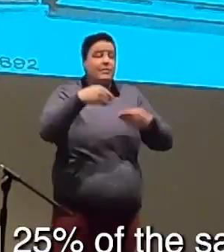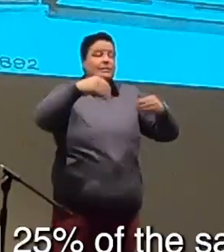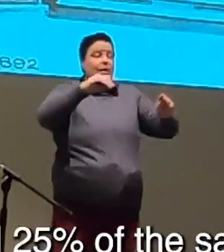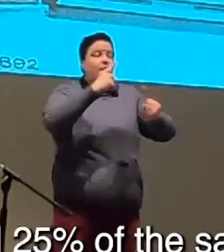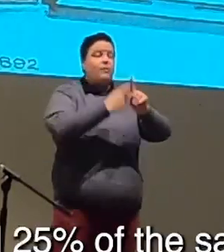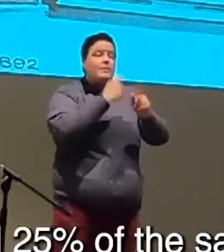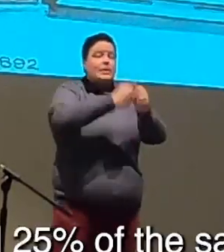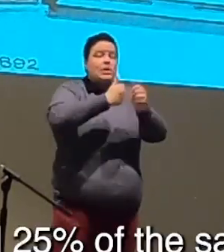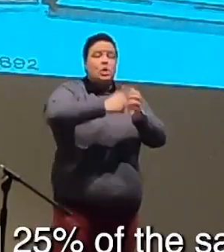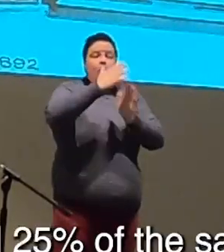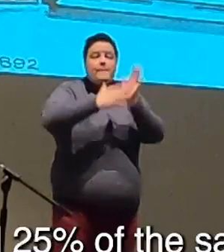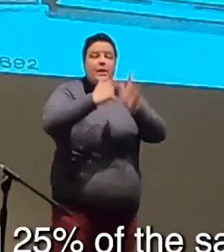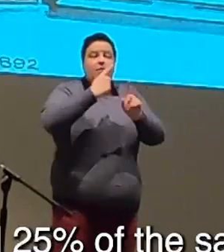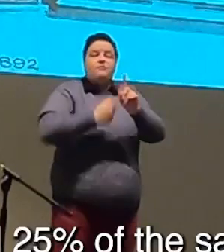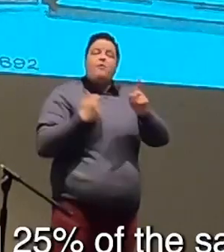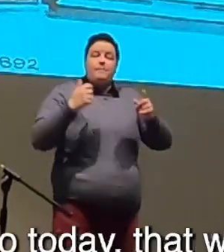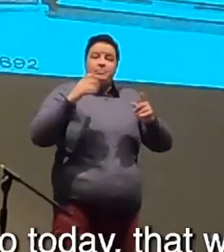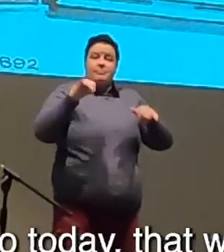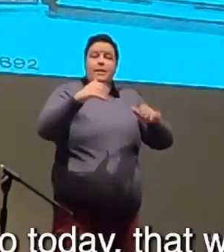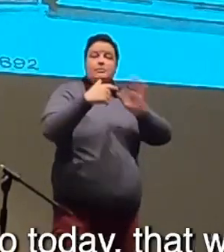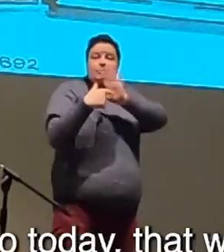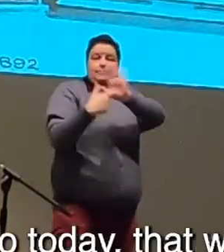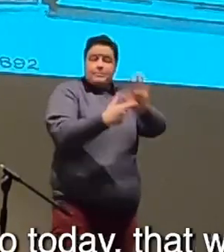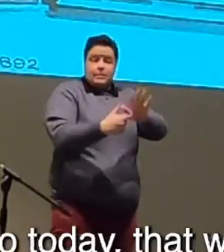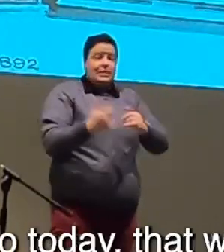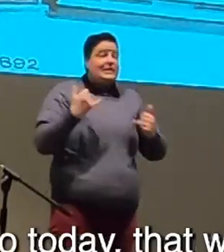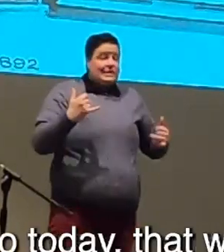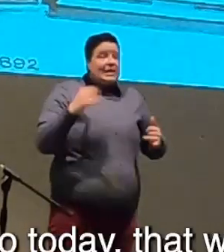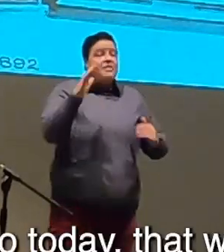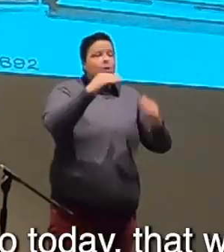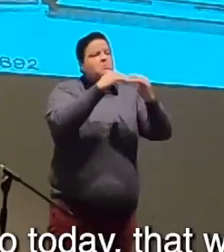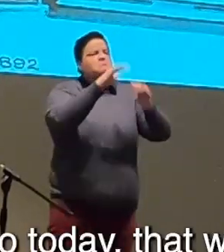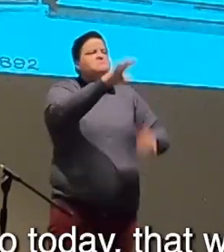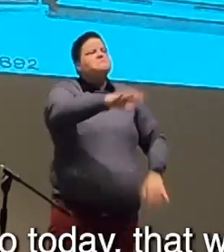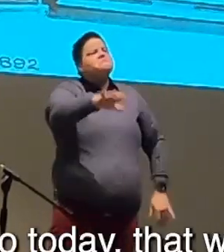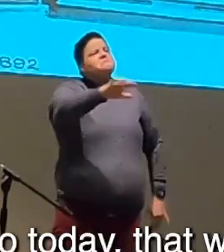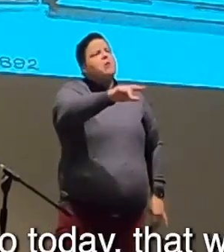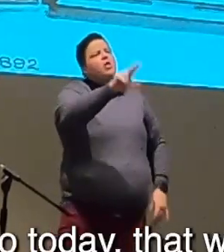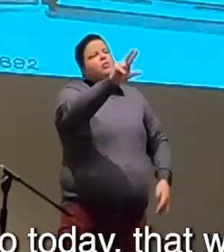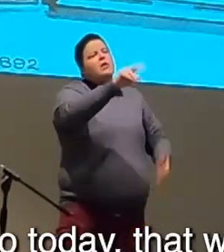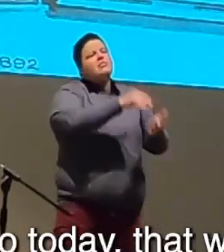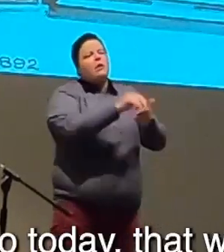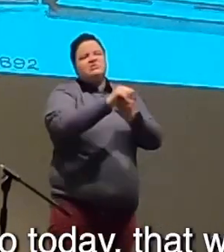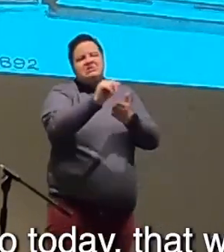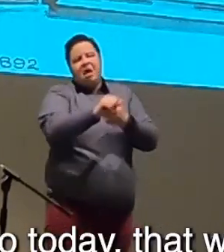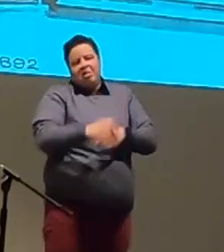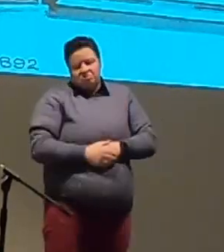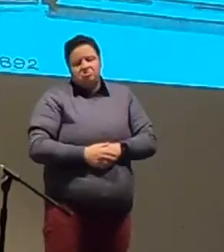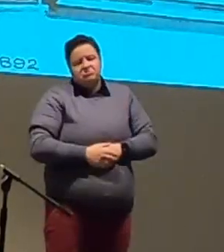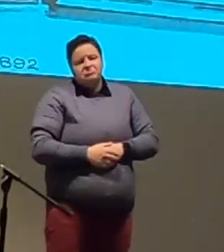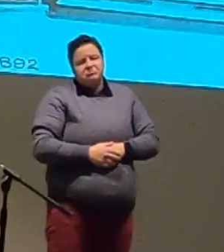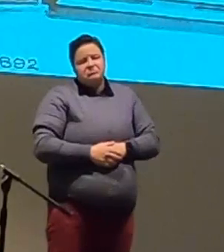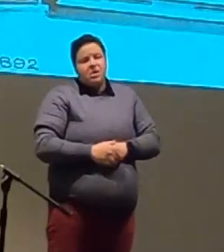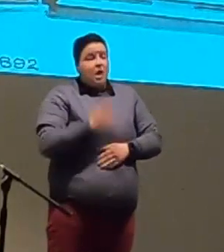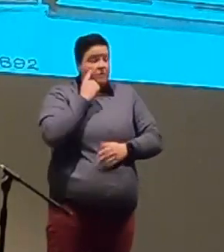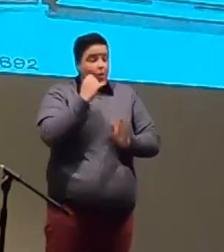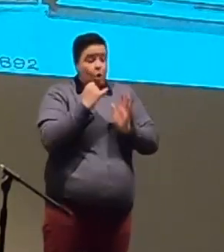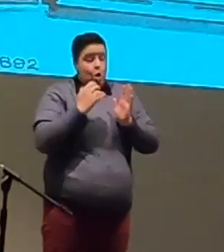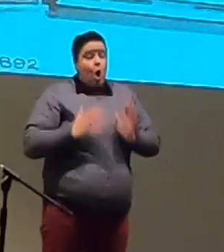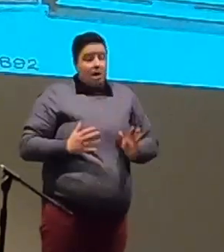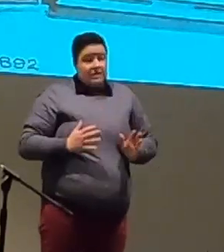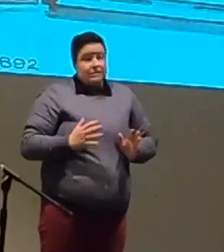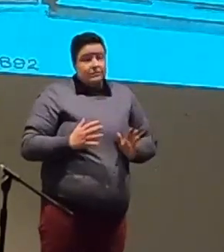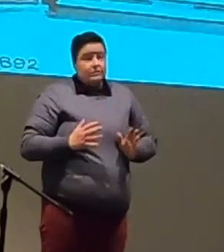of the paintings from the exhibition. So today that would be equivalent to about $3,000, which for